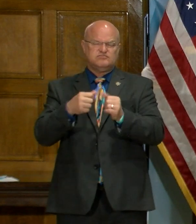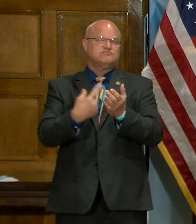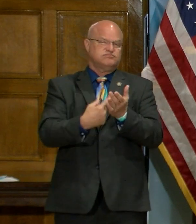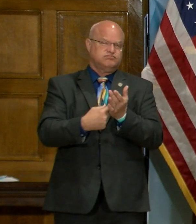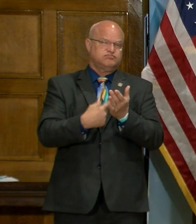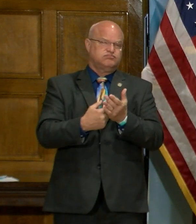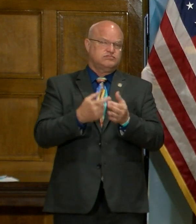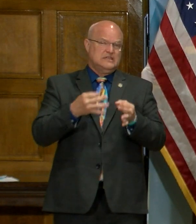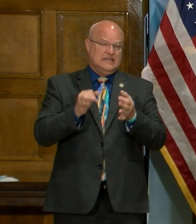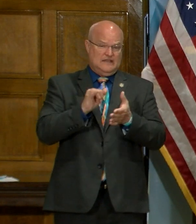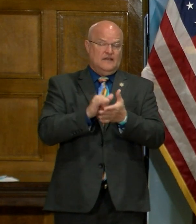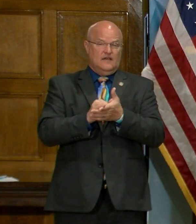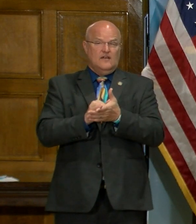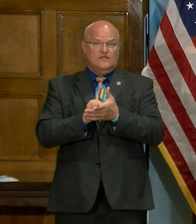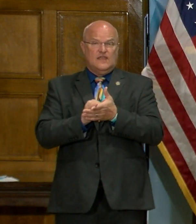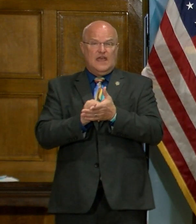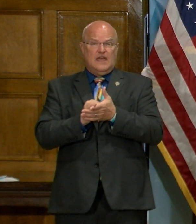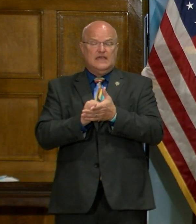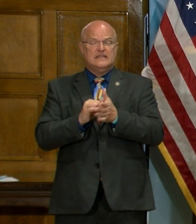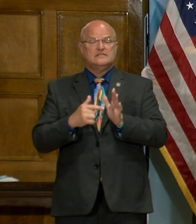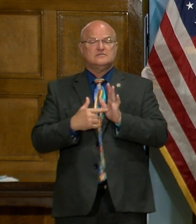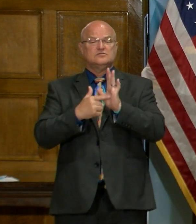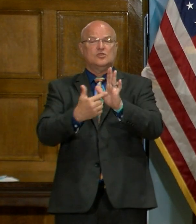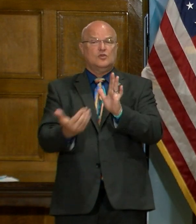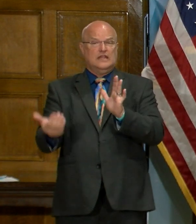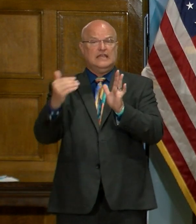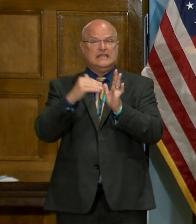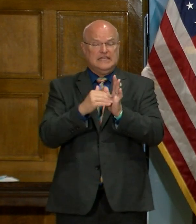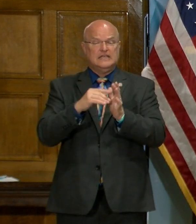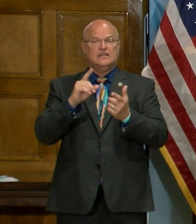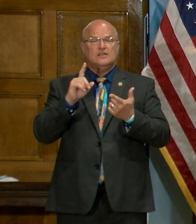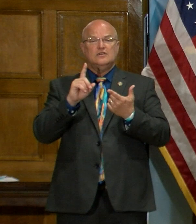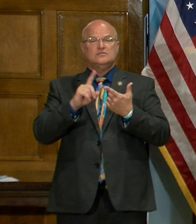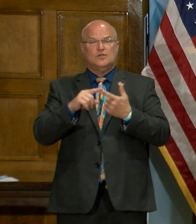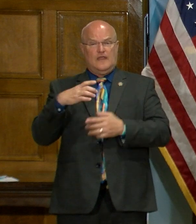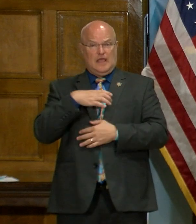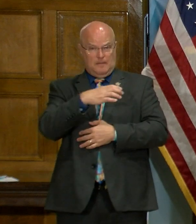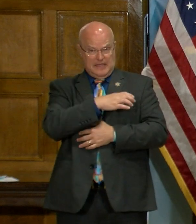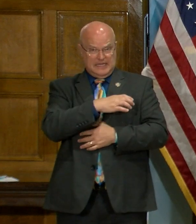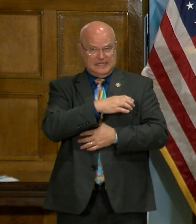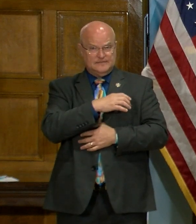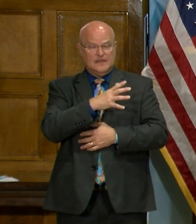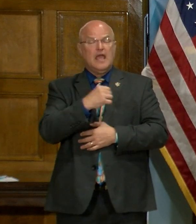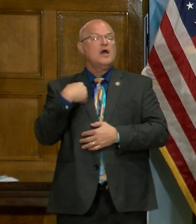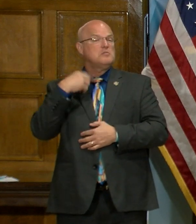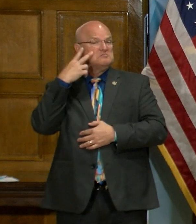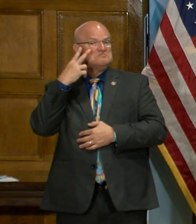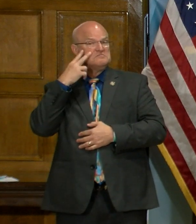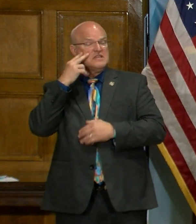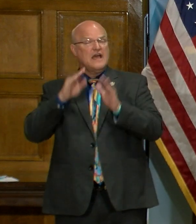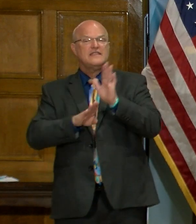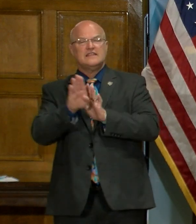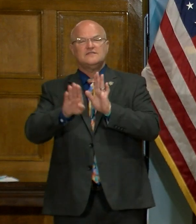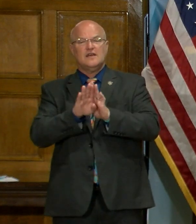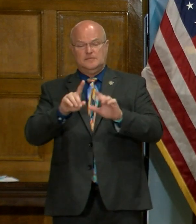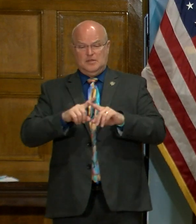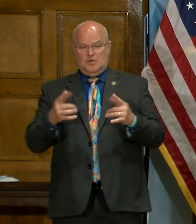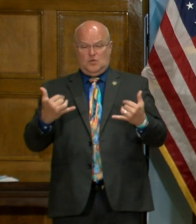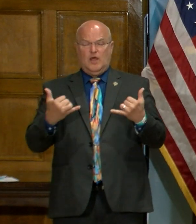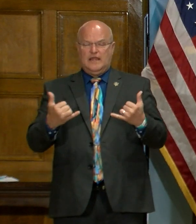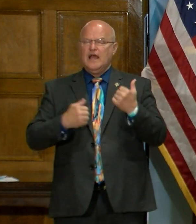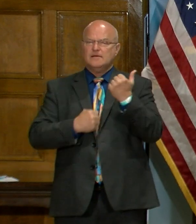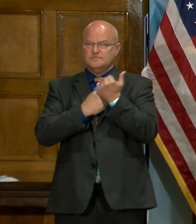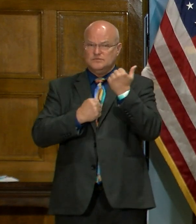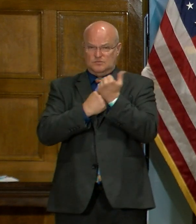discussions as to whether that is represented to the committee and we'll see how that develops, but I'm